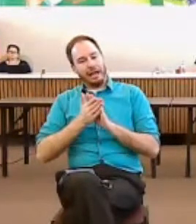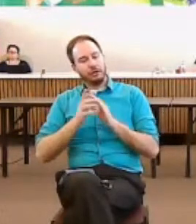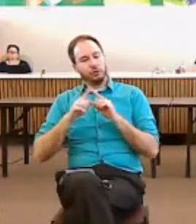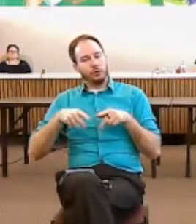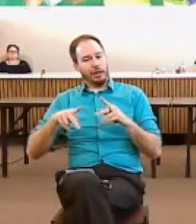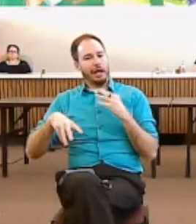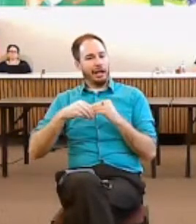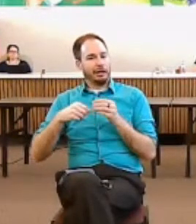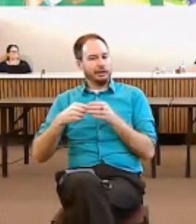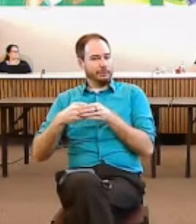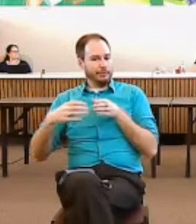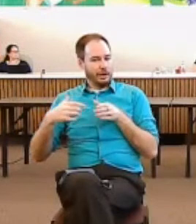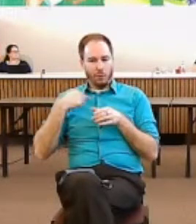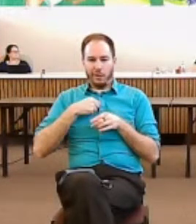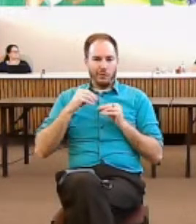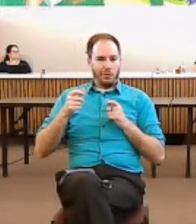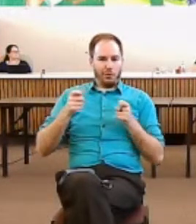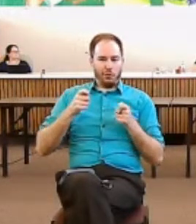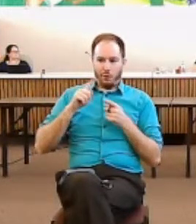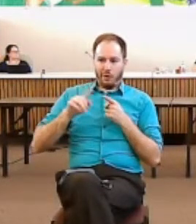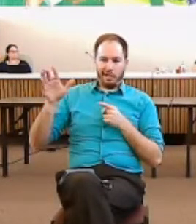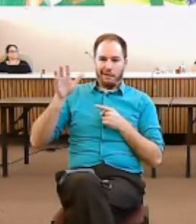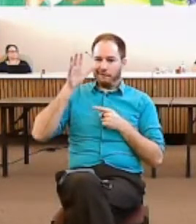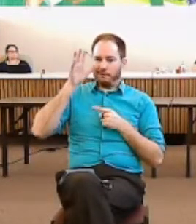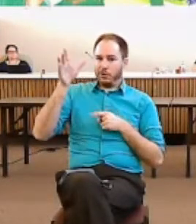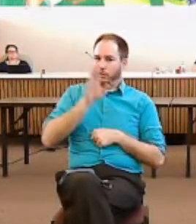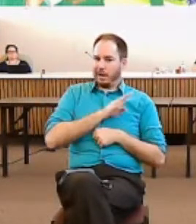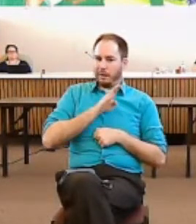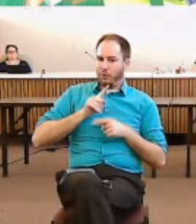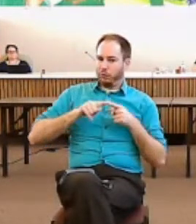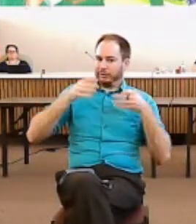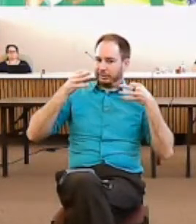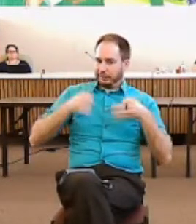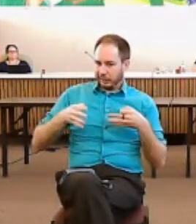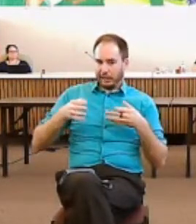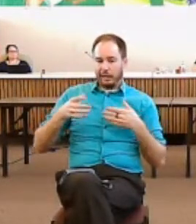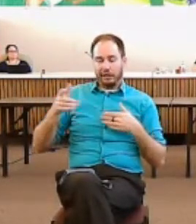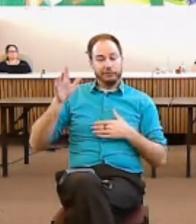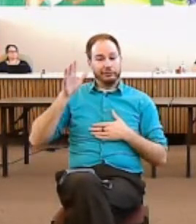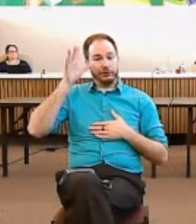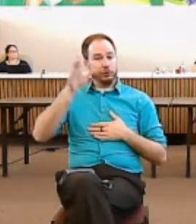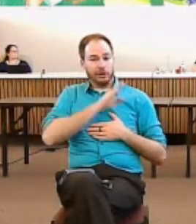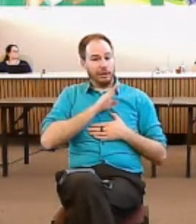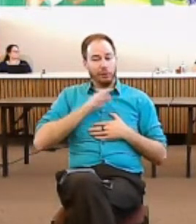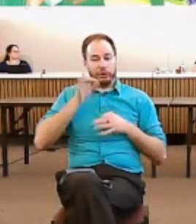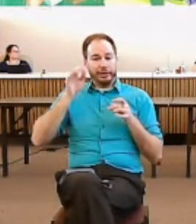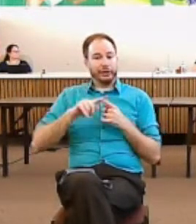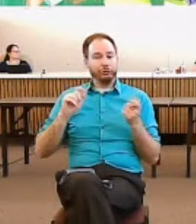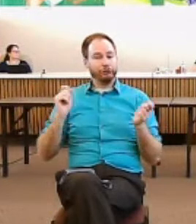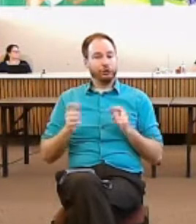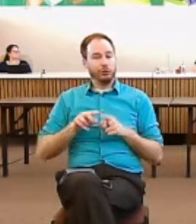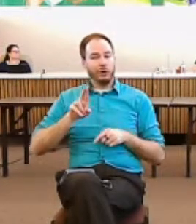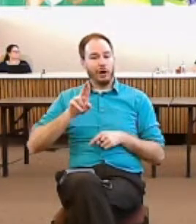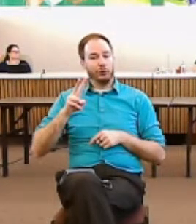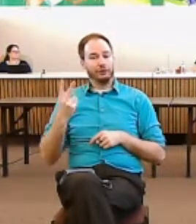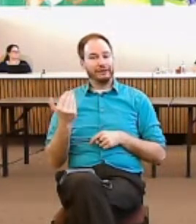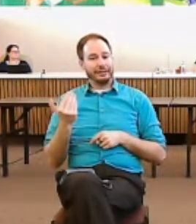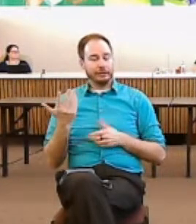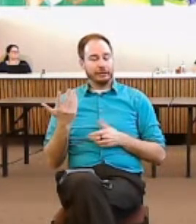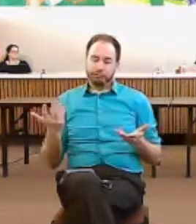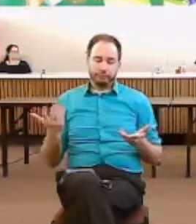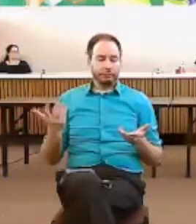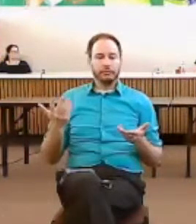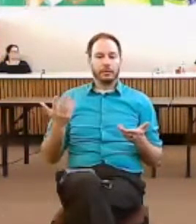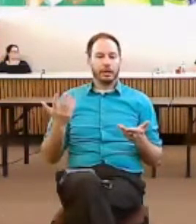new board. We can't control what a future town board could do. A future town board could rezone it to R215.